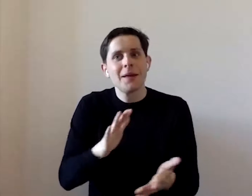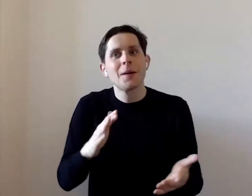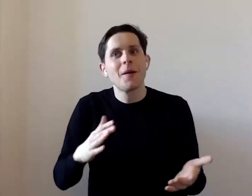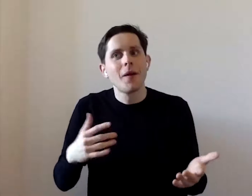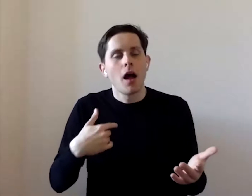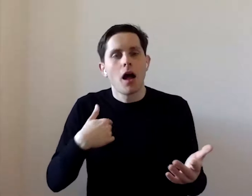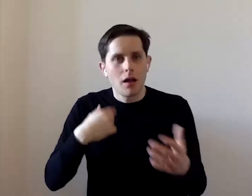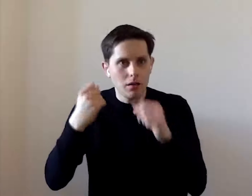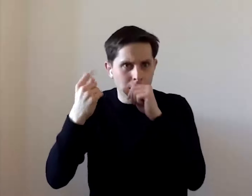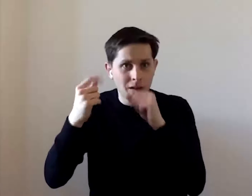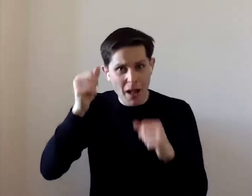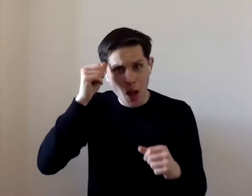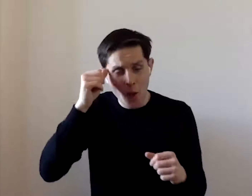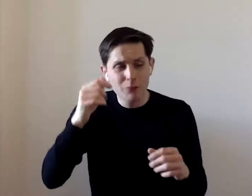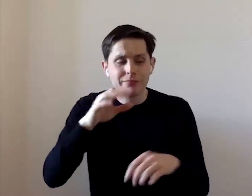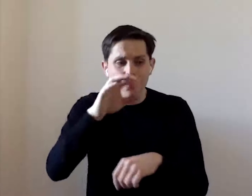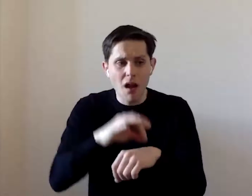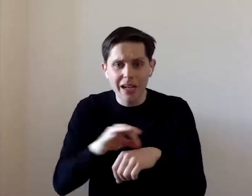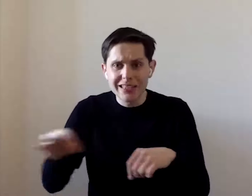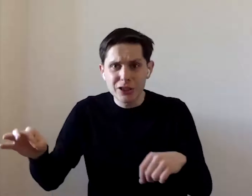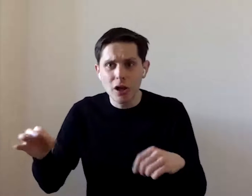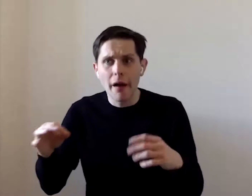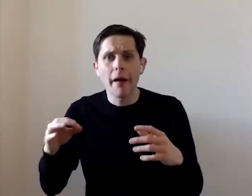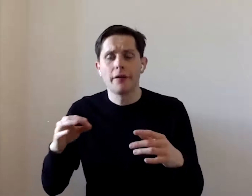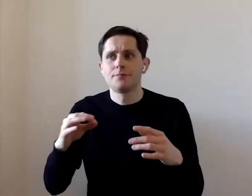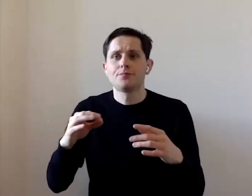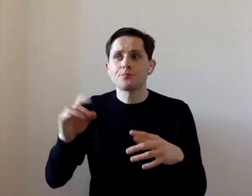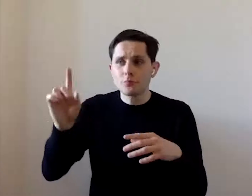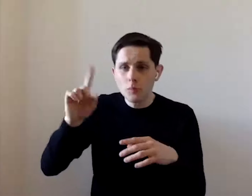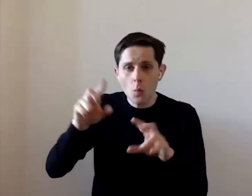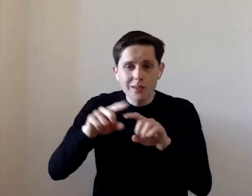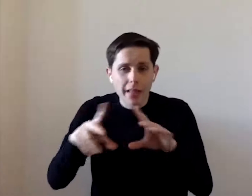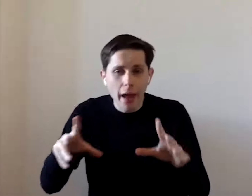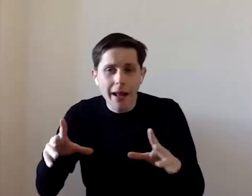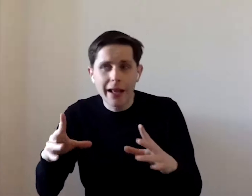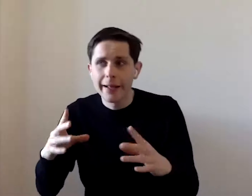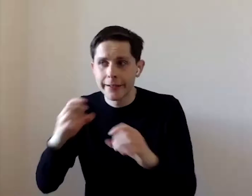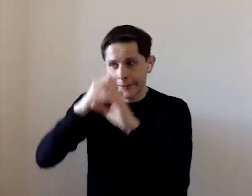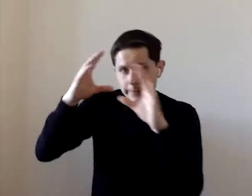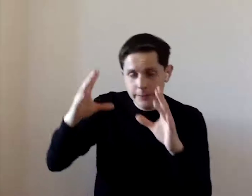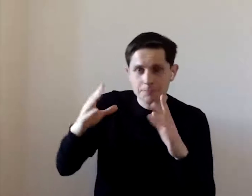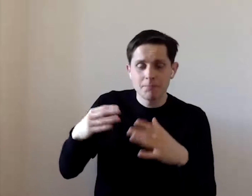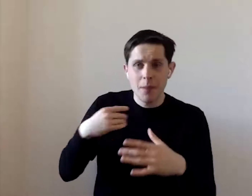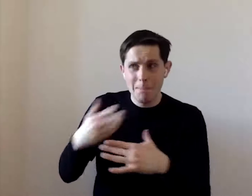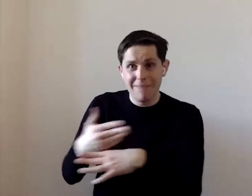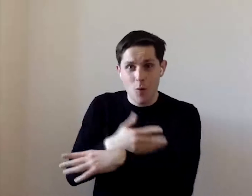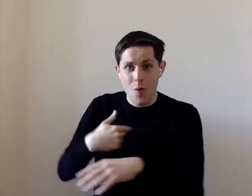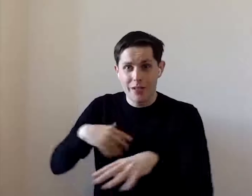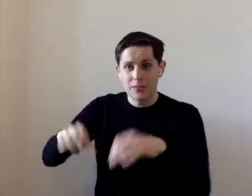gone very well for me. You know, I know what the working environment is like. So I had this pre-existing experience about